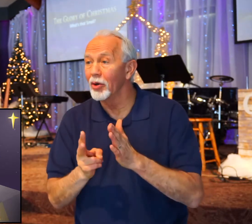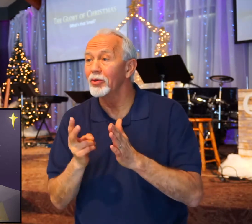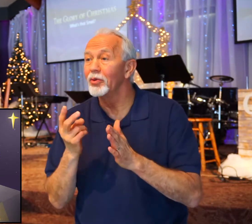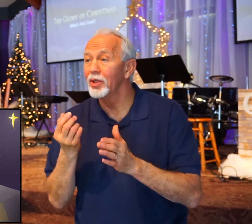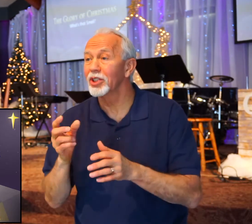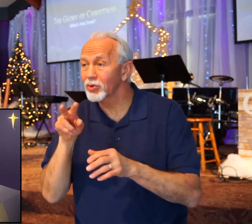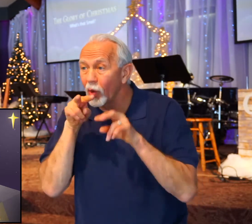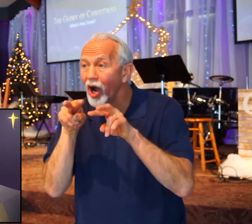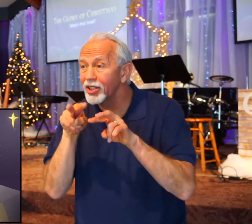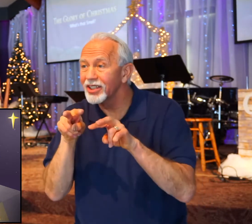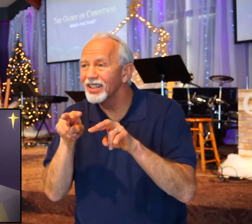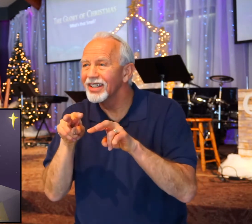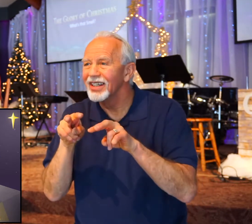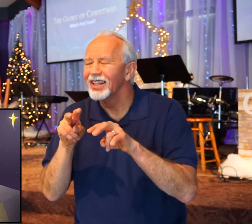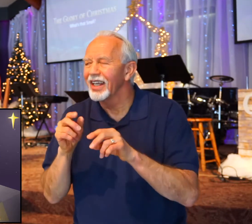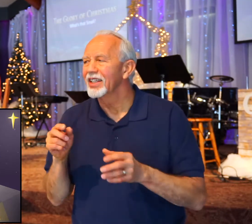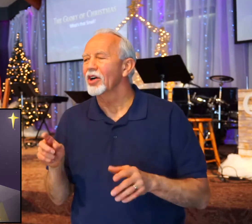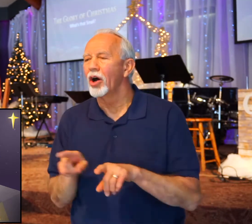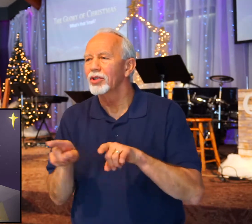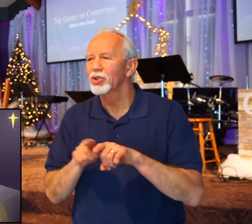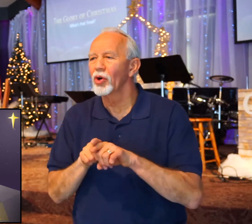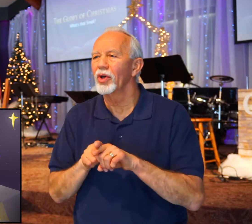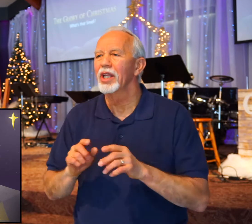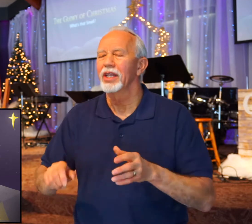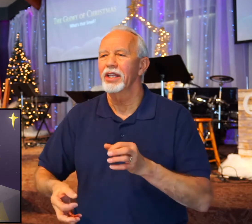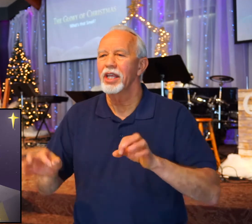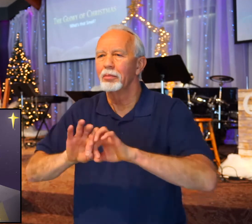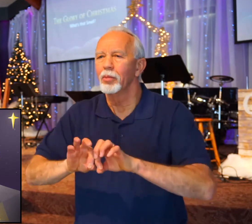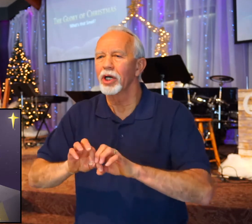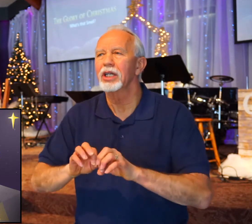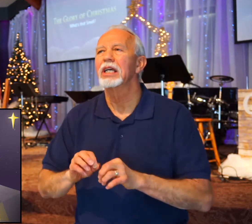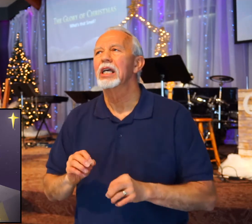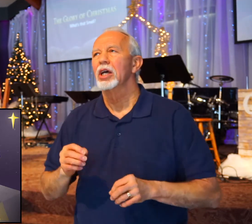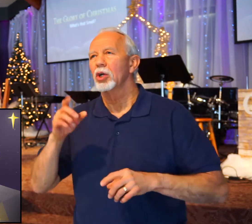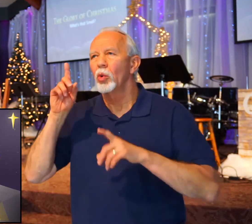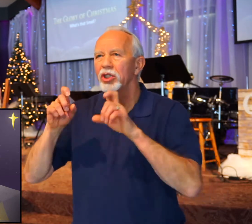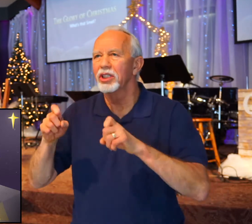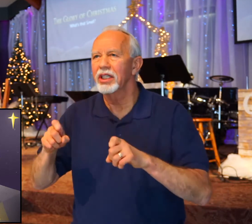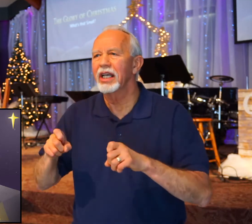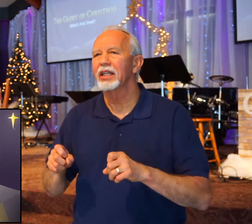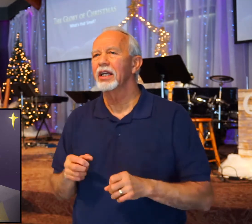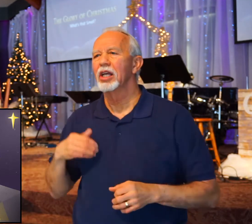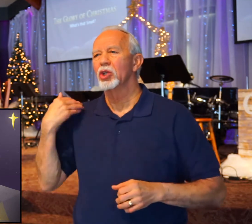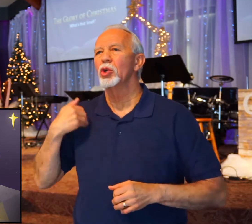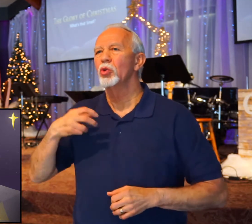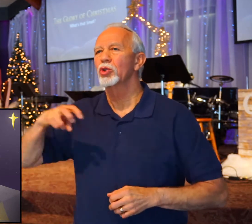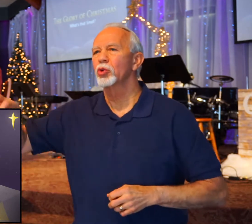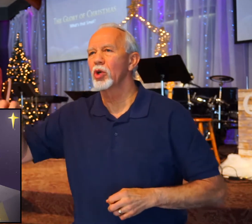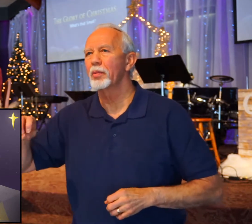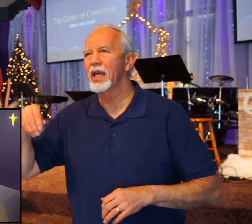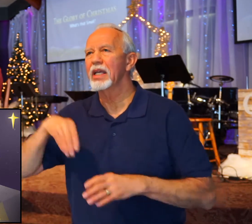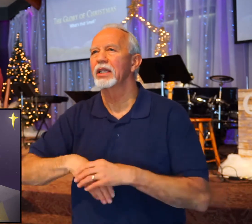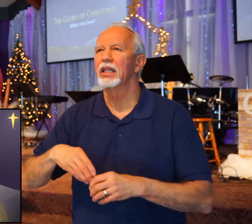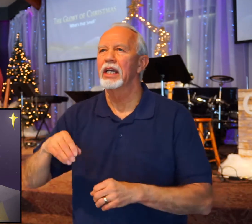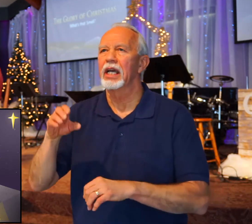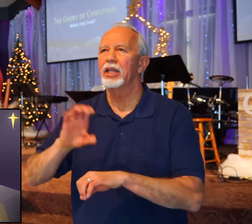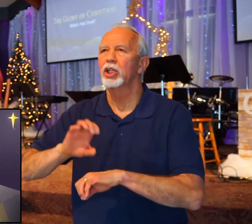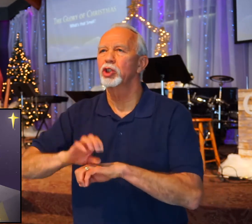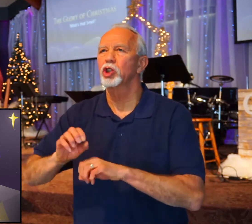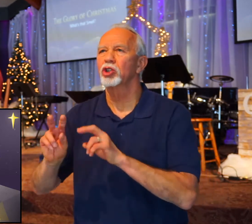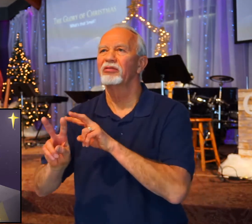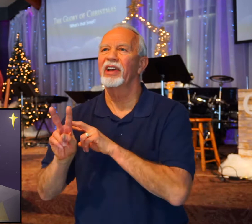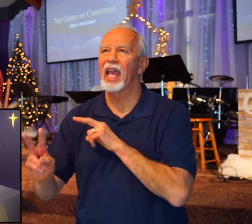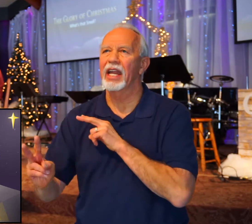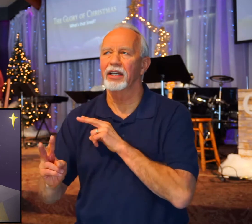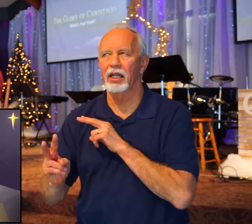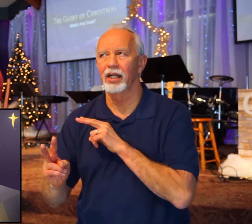watched. Ironically, it's also the key question on any youth trip in a church van. If you've ever been there. Anybody ever been there? Yeah, we've